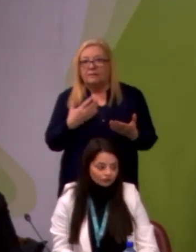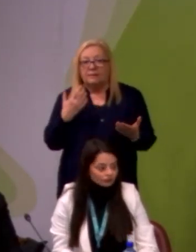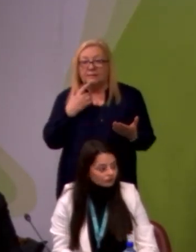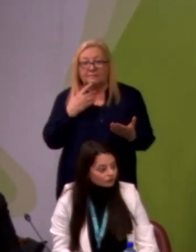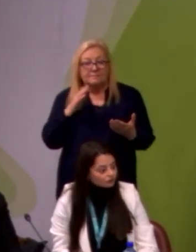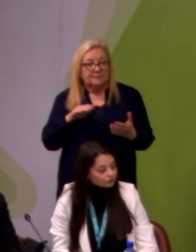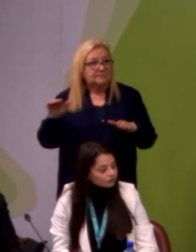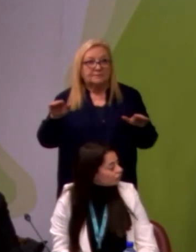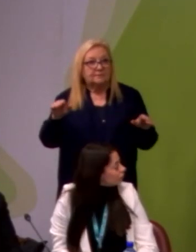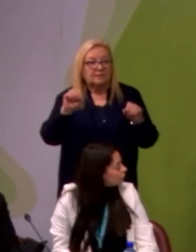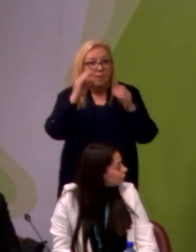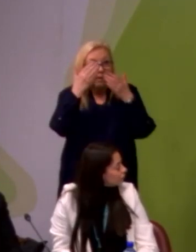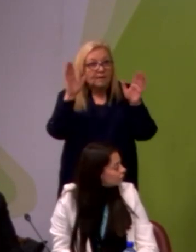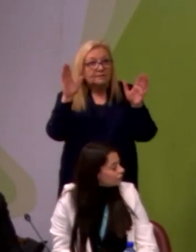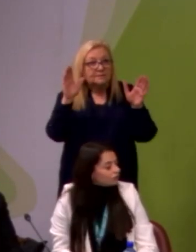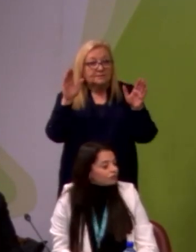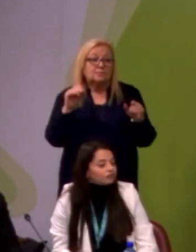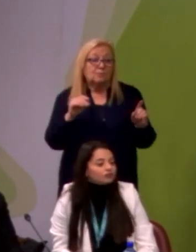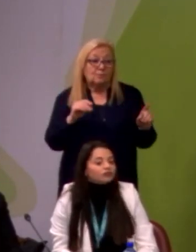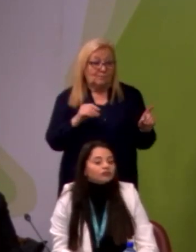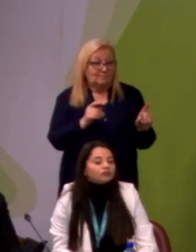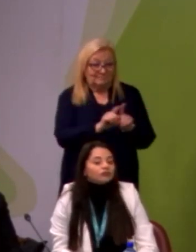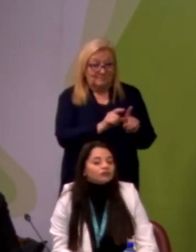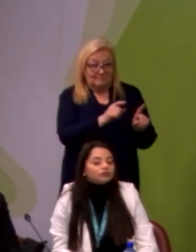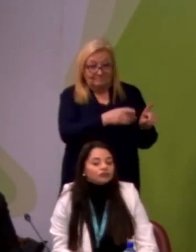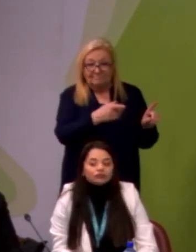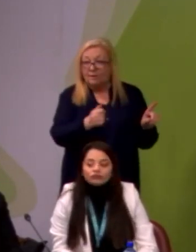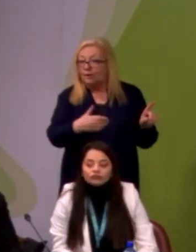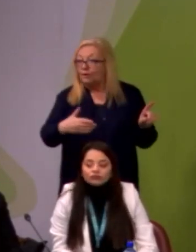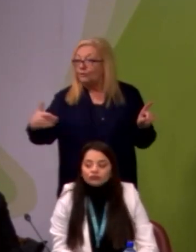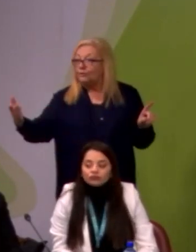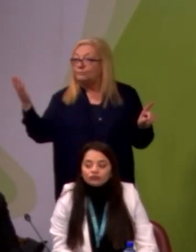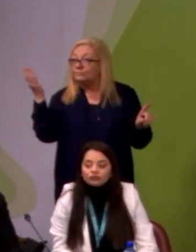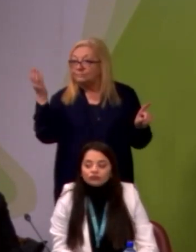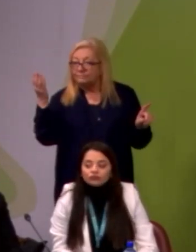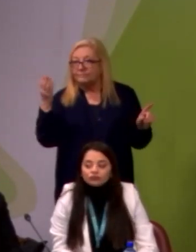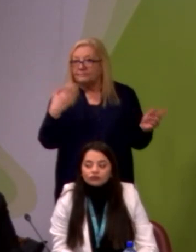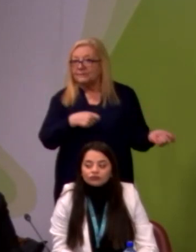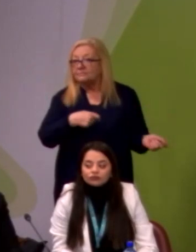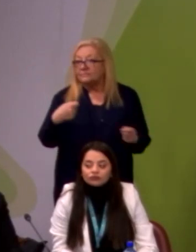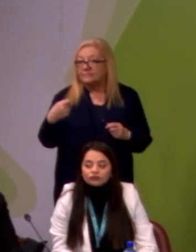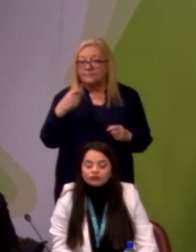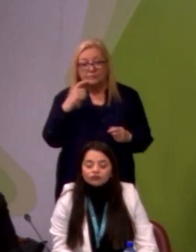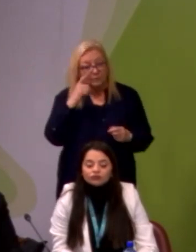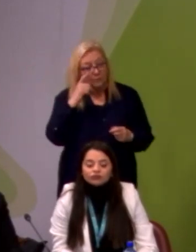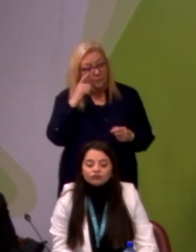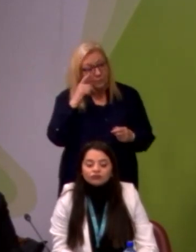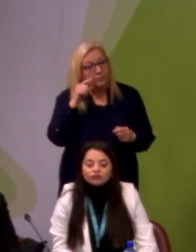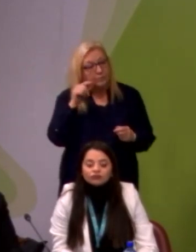raise awareness. These are issues that other speakers also raised, and there's a theme that's emerging